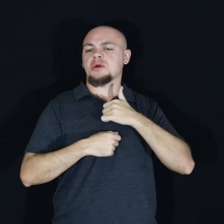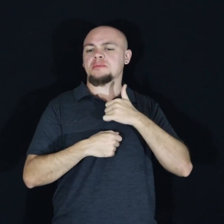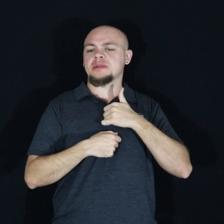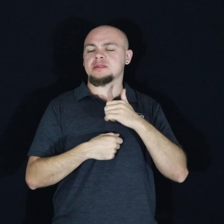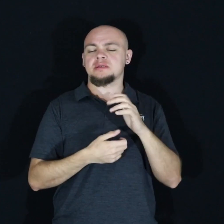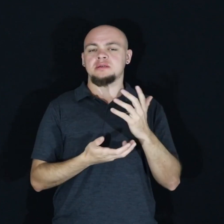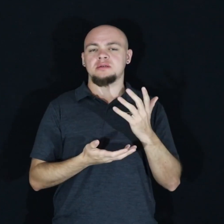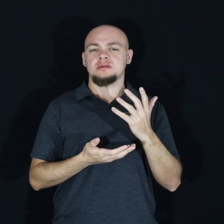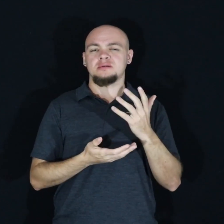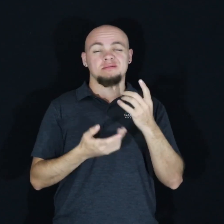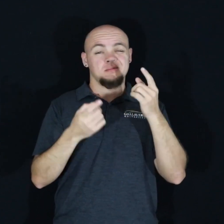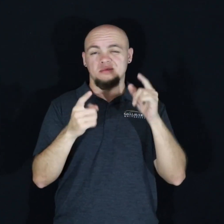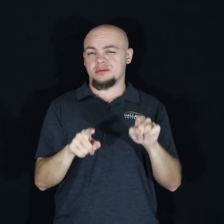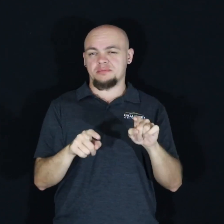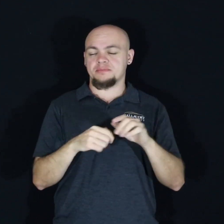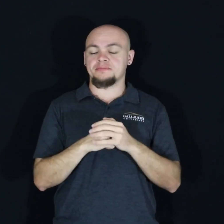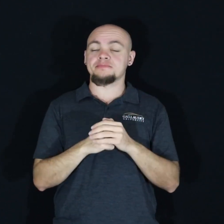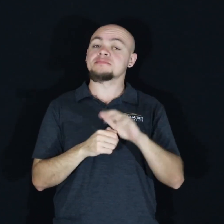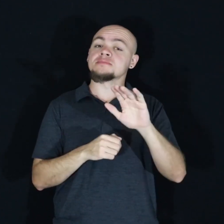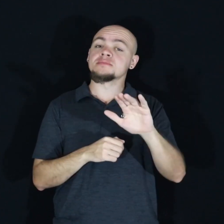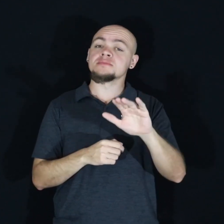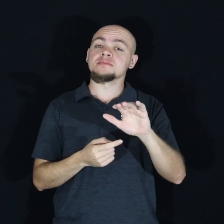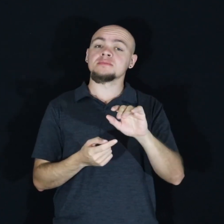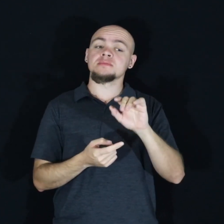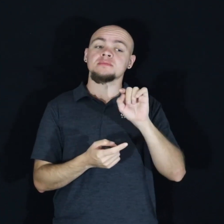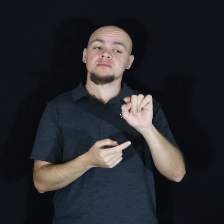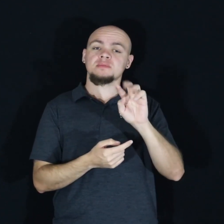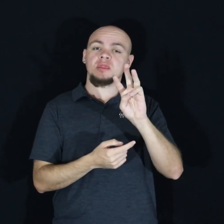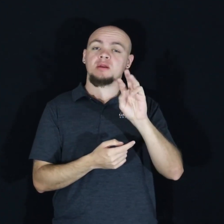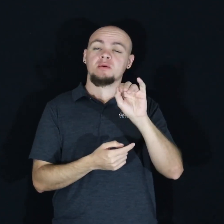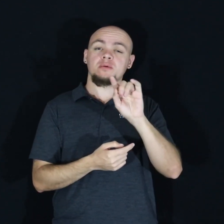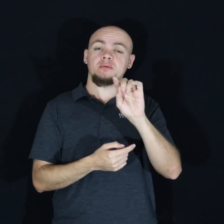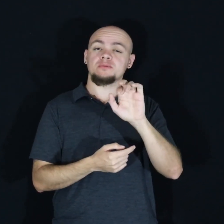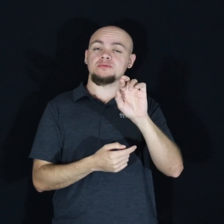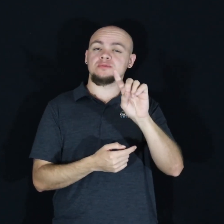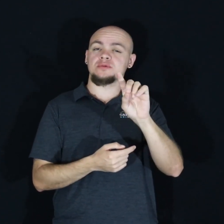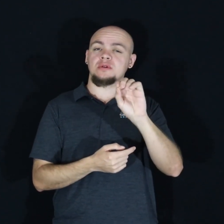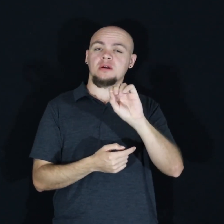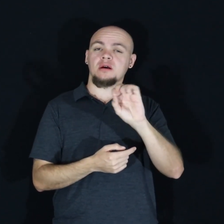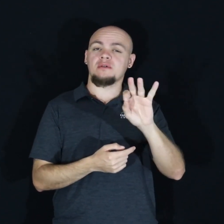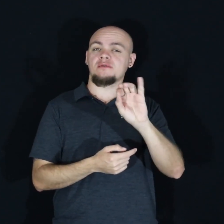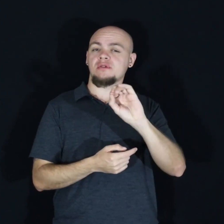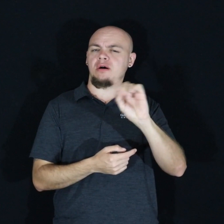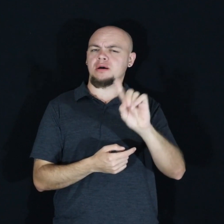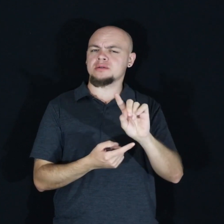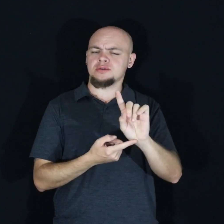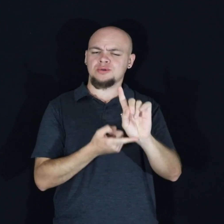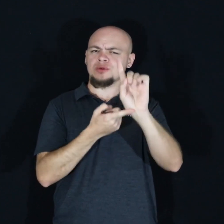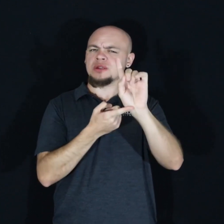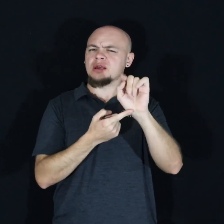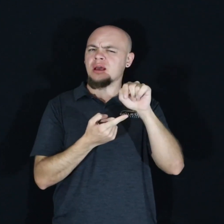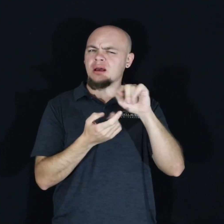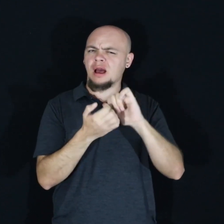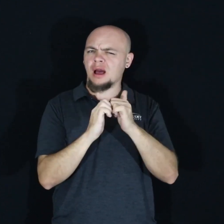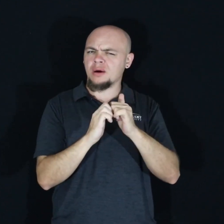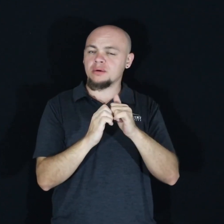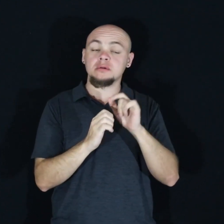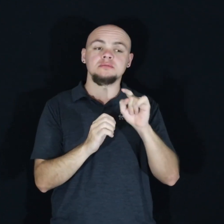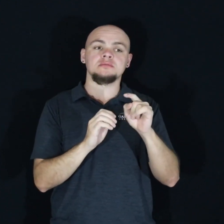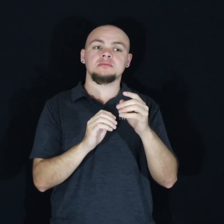not how it happens. Another thing that's really unique about The Wizard of Oz, to me, is that all of the most heroic